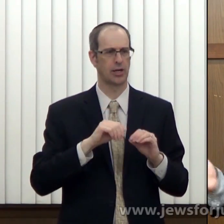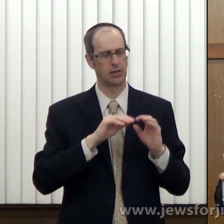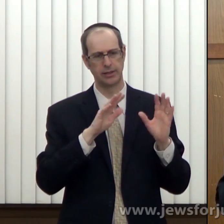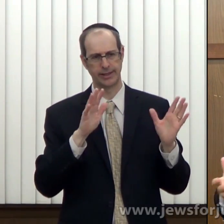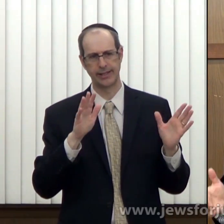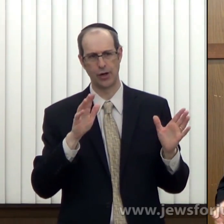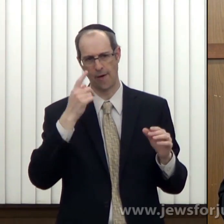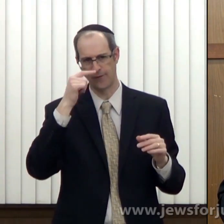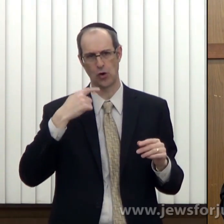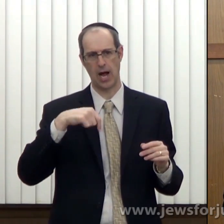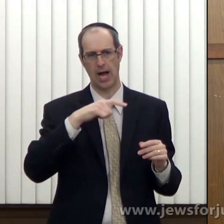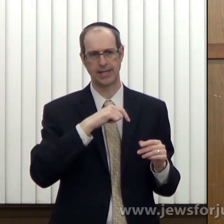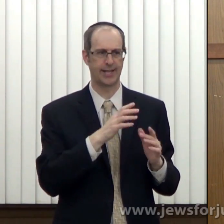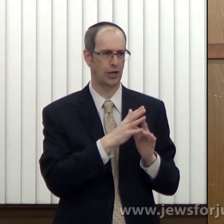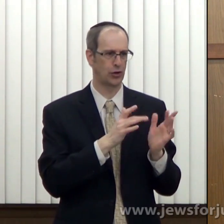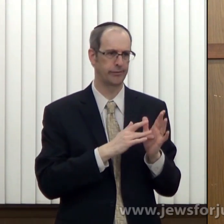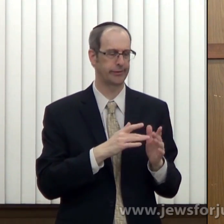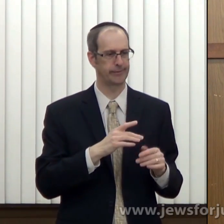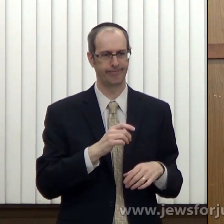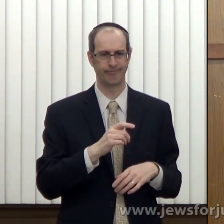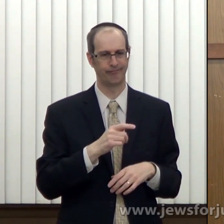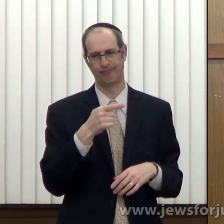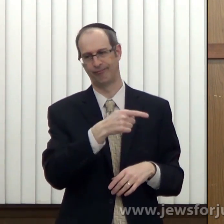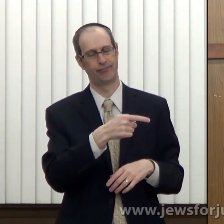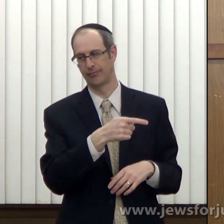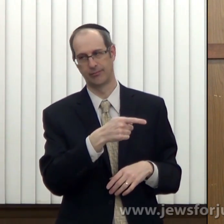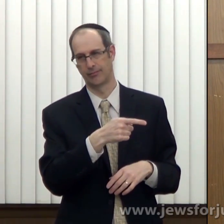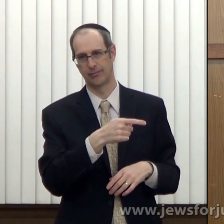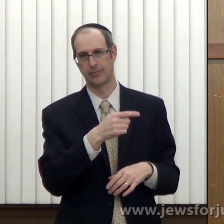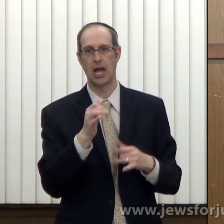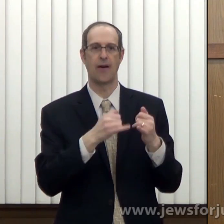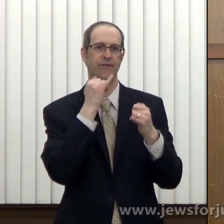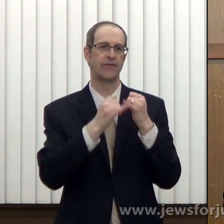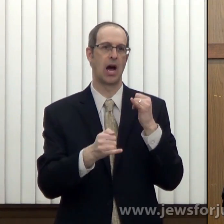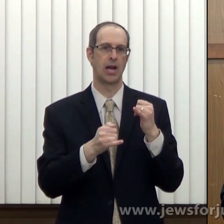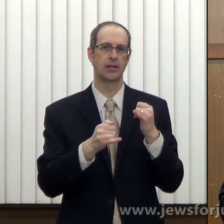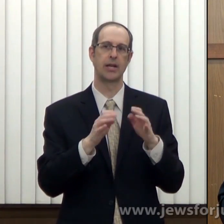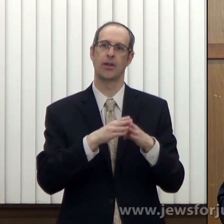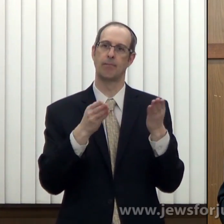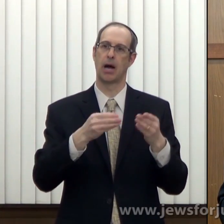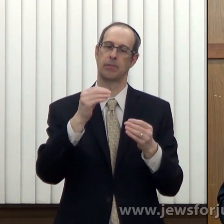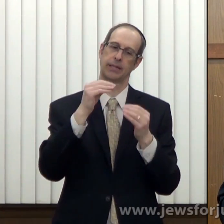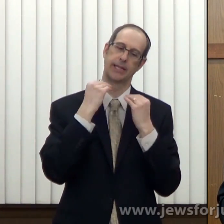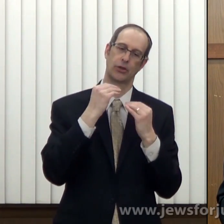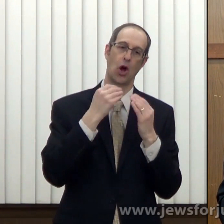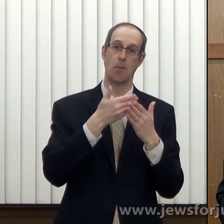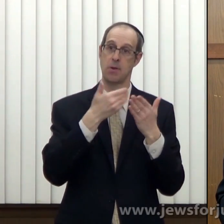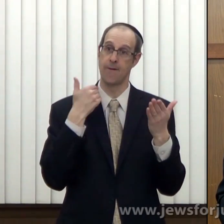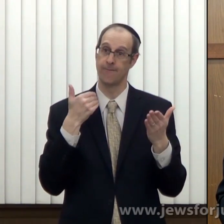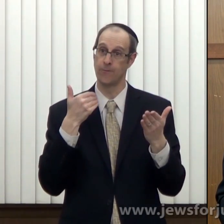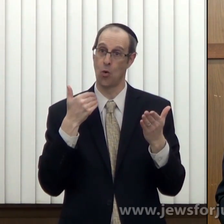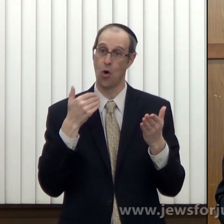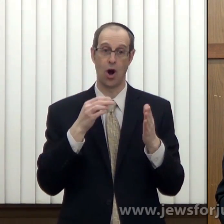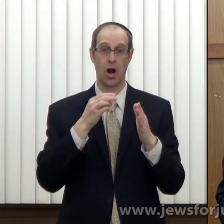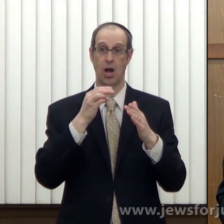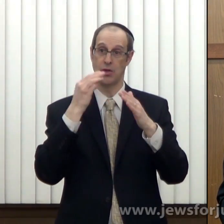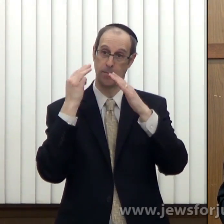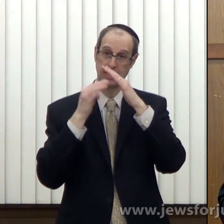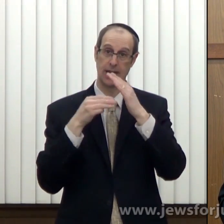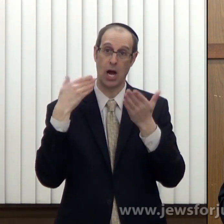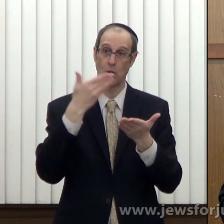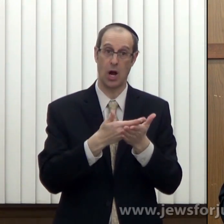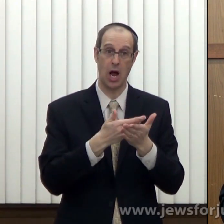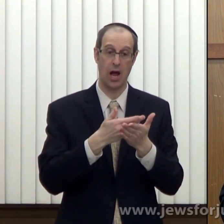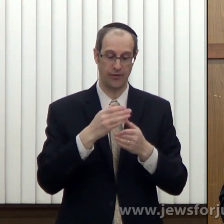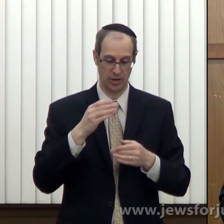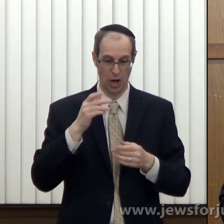to us that Jesus really was. And finally, the Bible teaches us that before the Messiah comes,